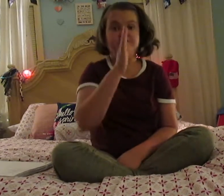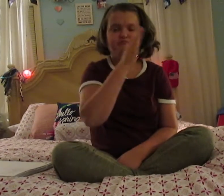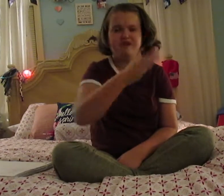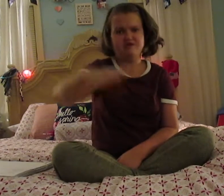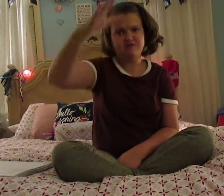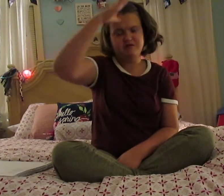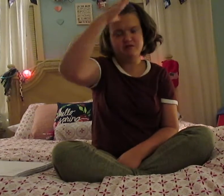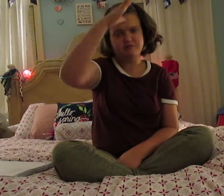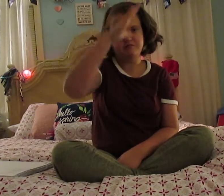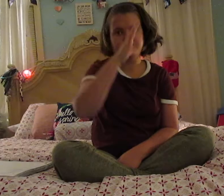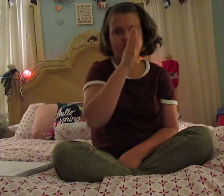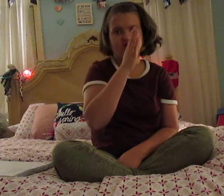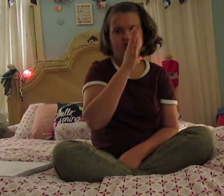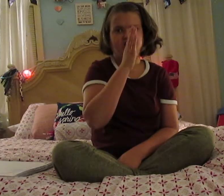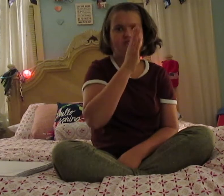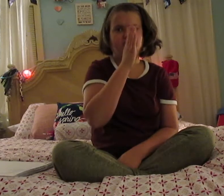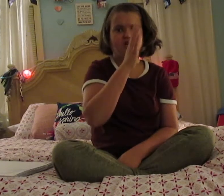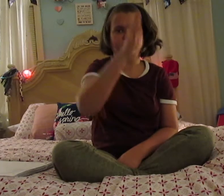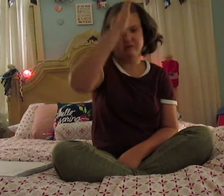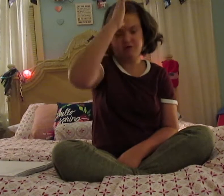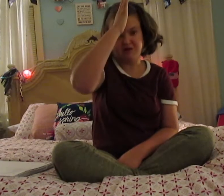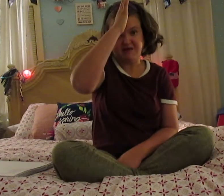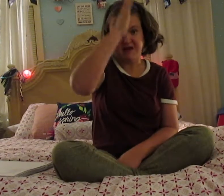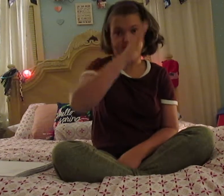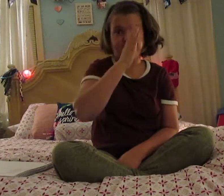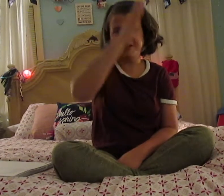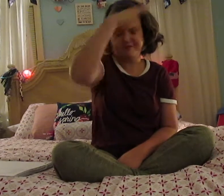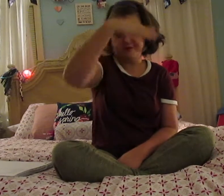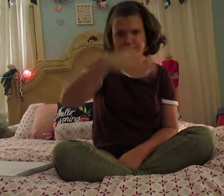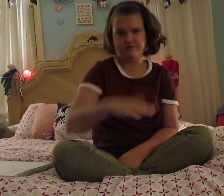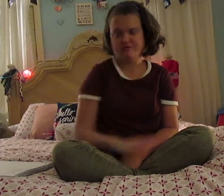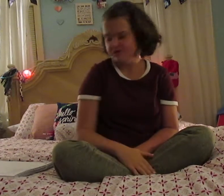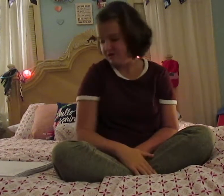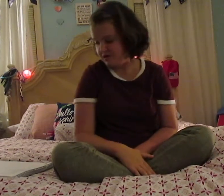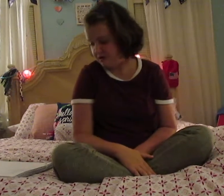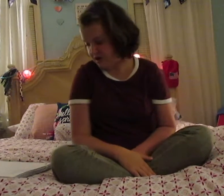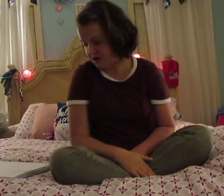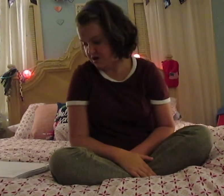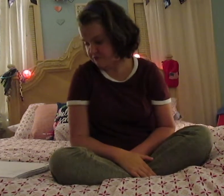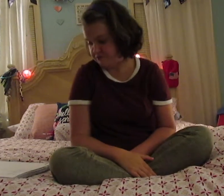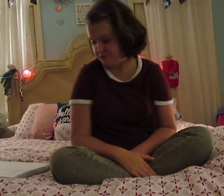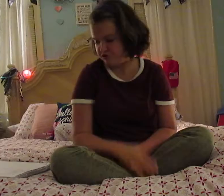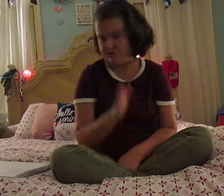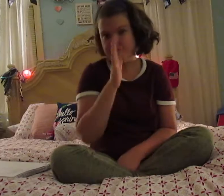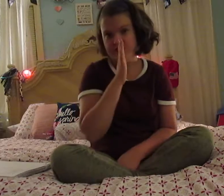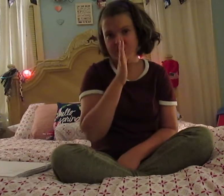Um. Peeling. This is mom. Jazz. Peeling. Um. Mom.